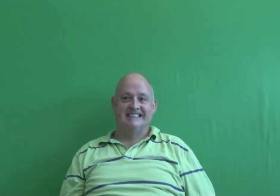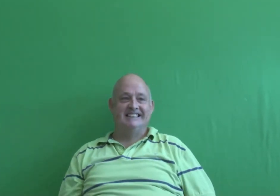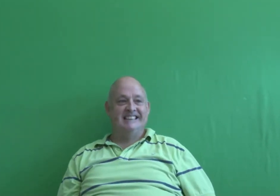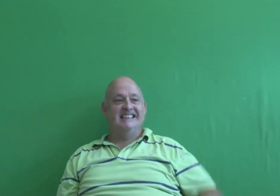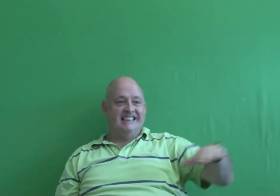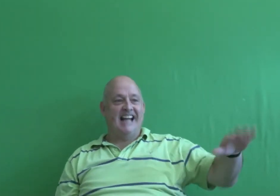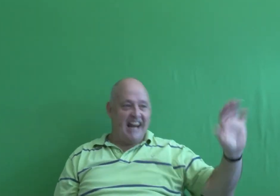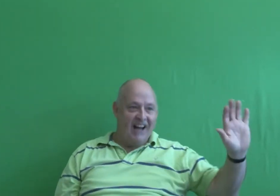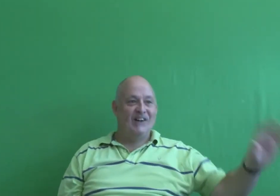just said. So,